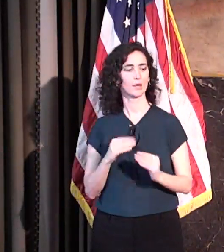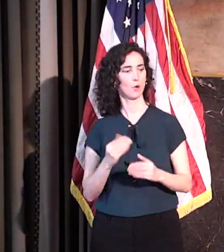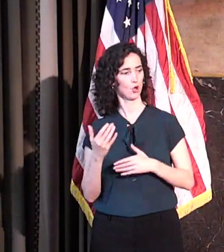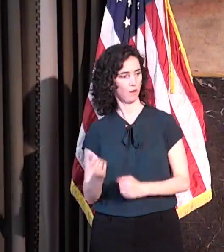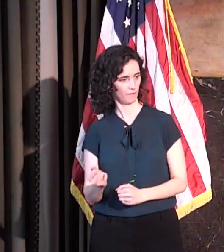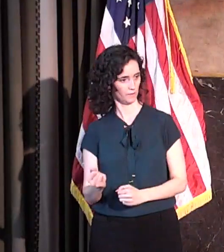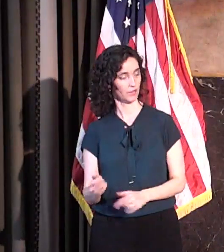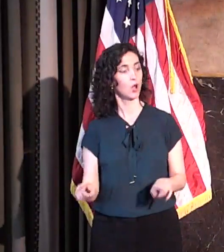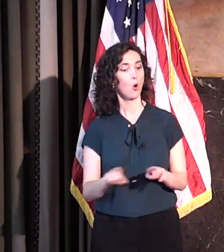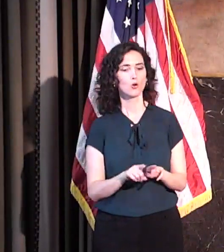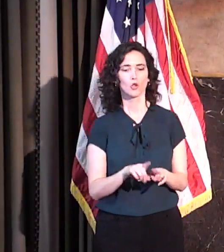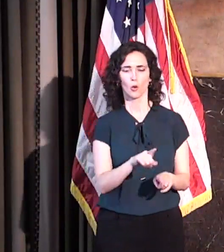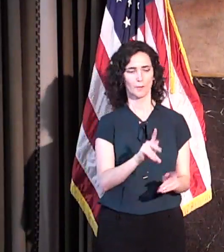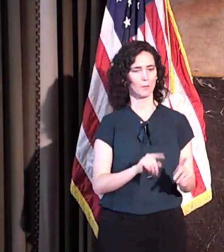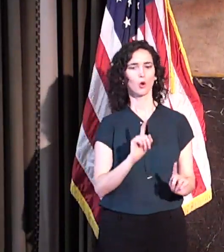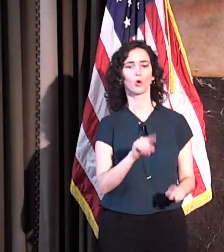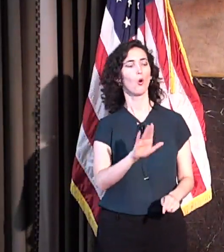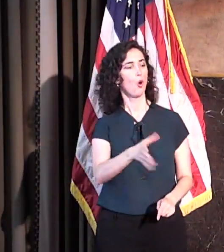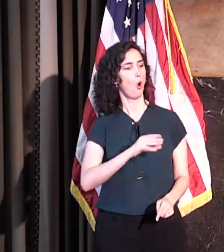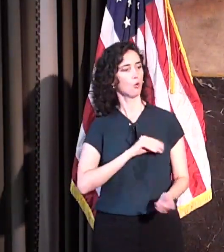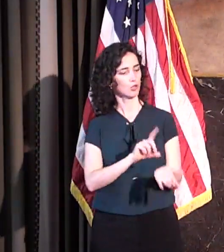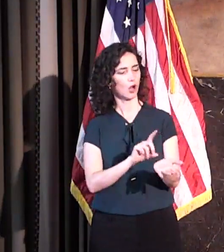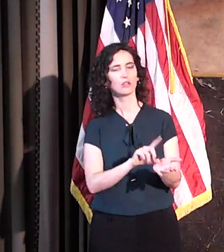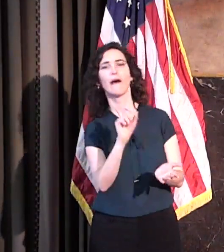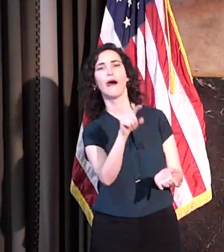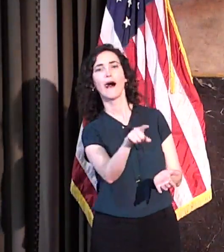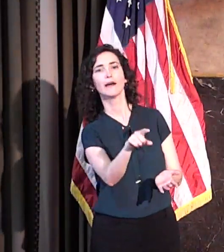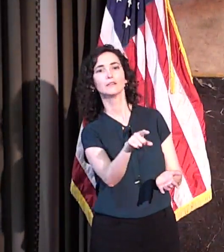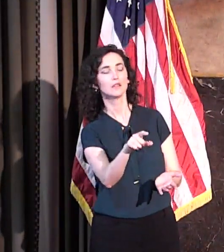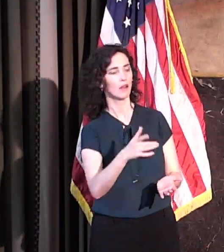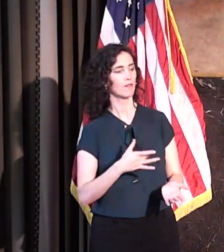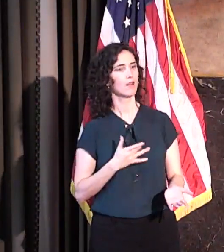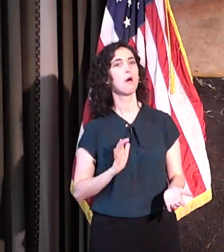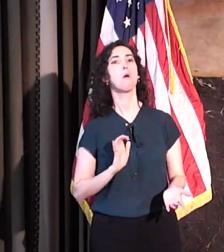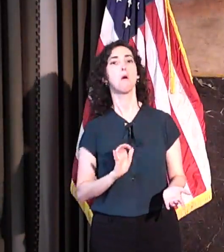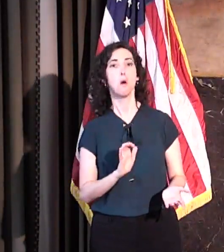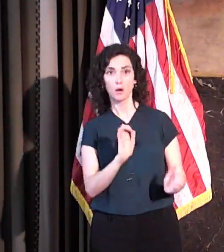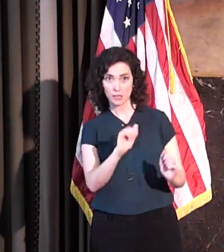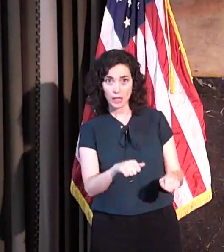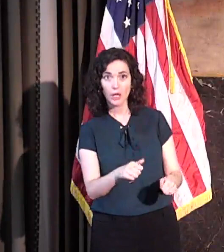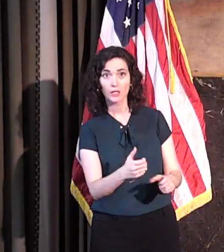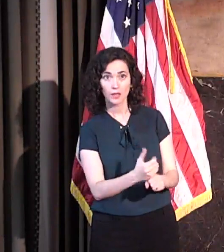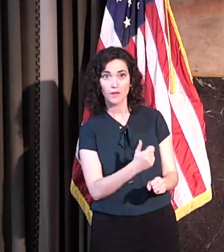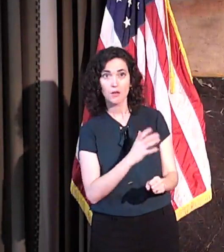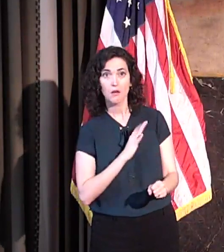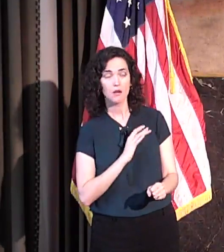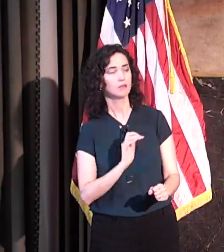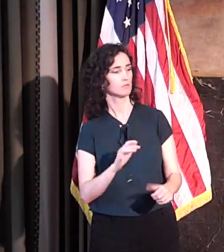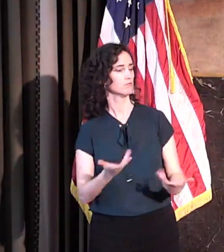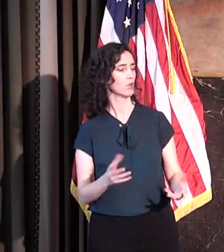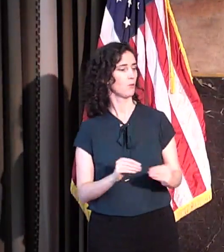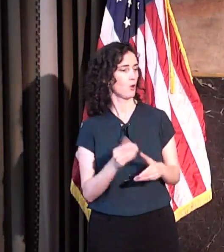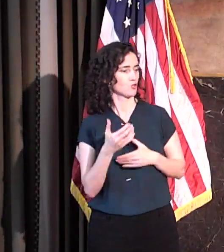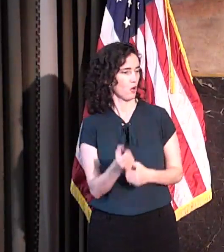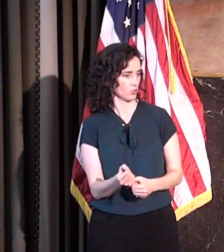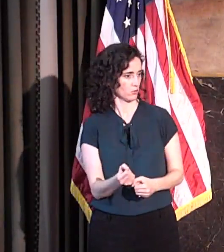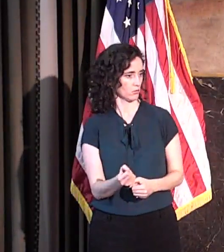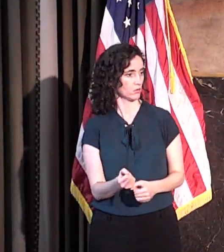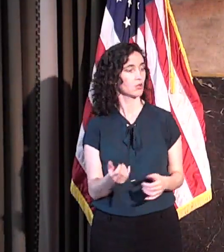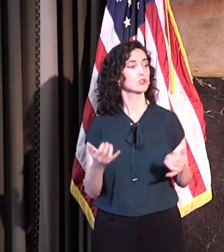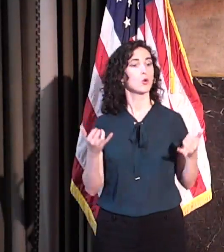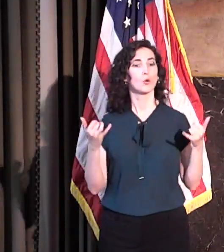from their own medical provider, that builds confidence as well. To that end, we're really working hard now to let smaller and